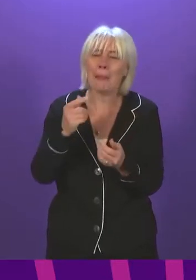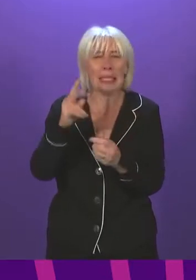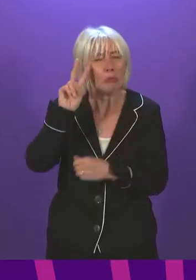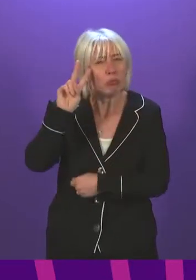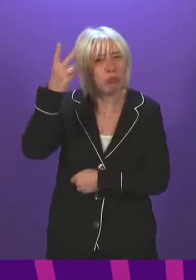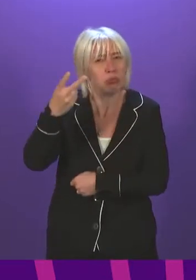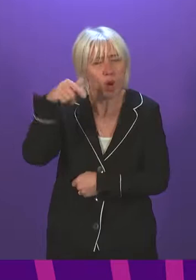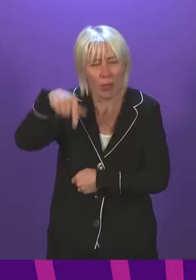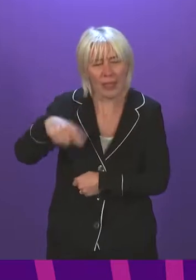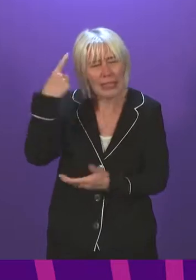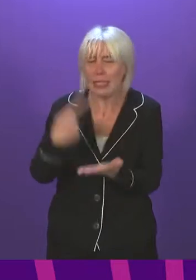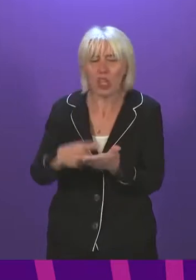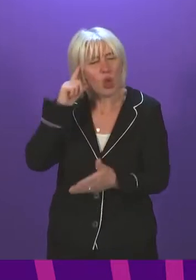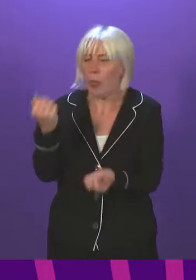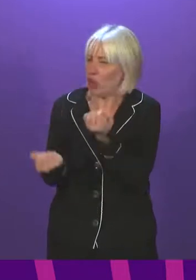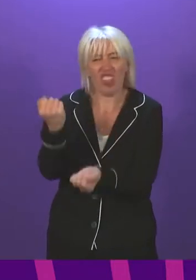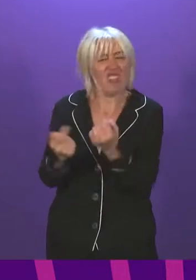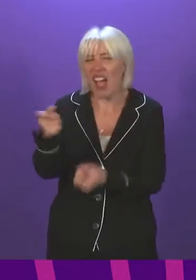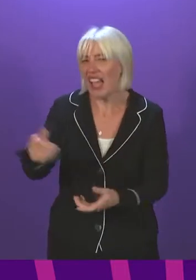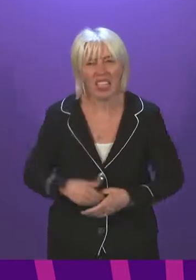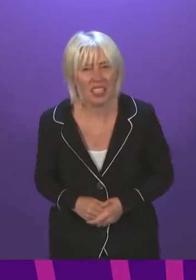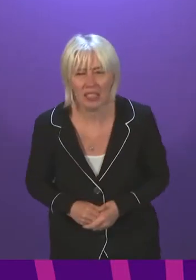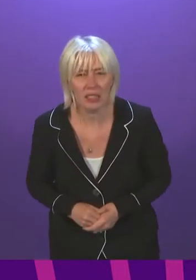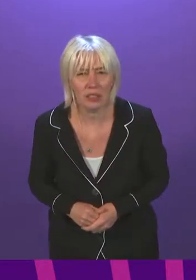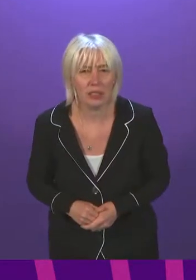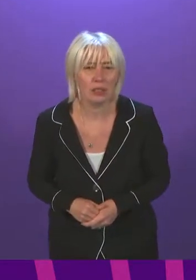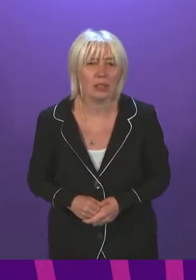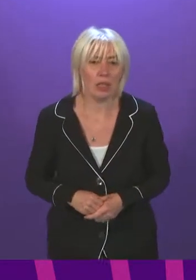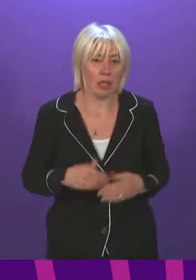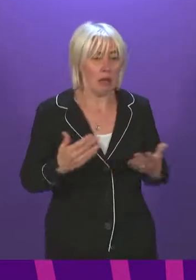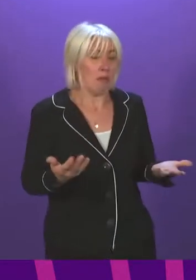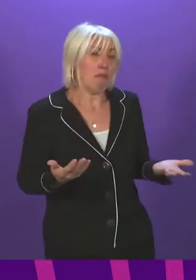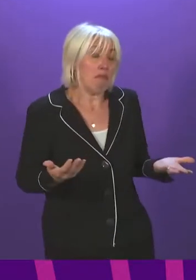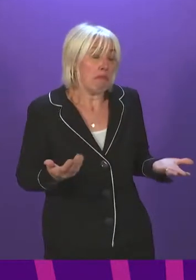believe can be justified? Claire Baker. I will